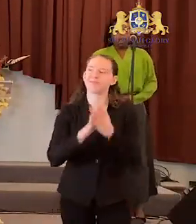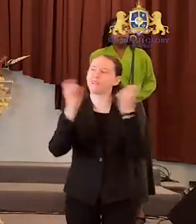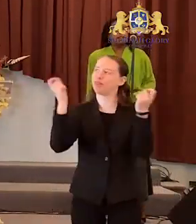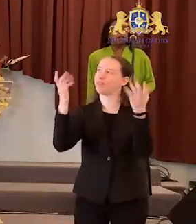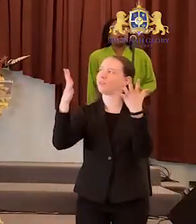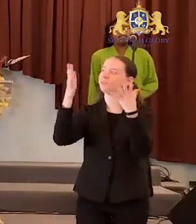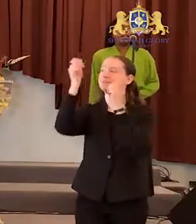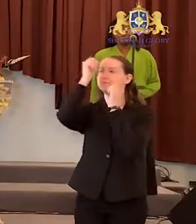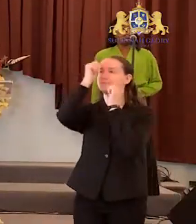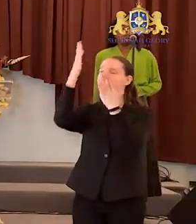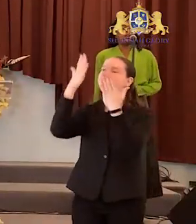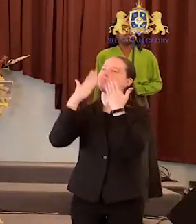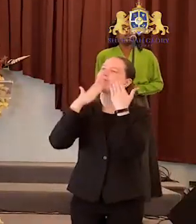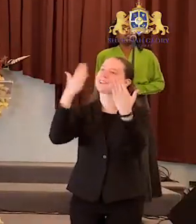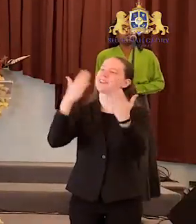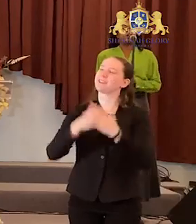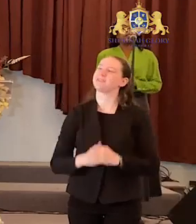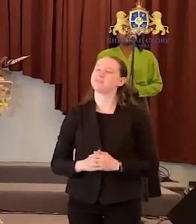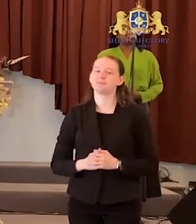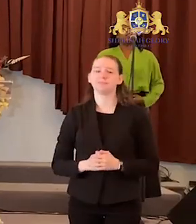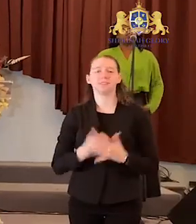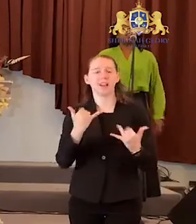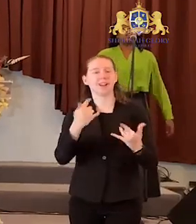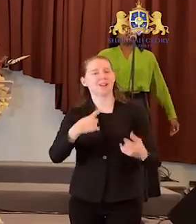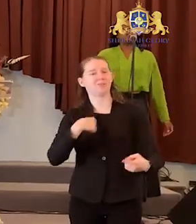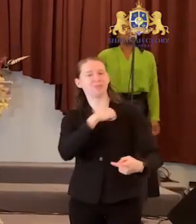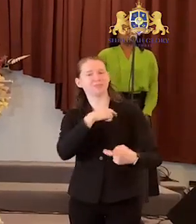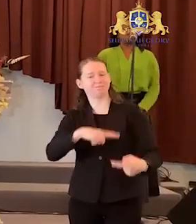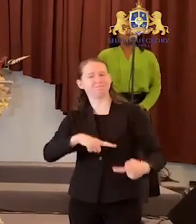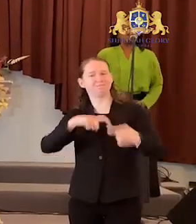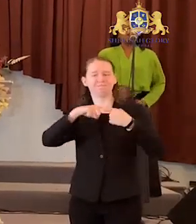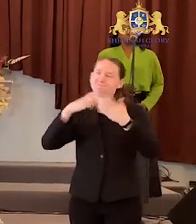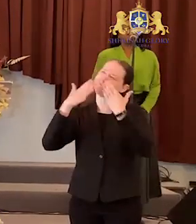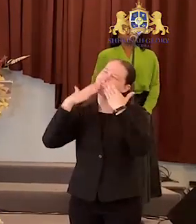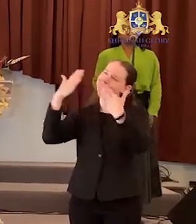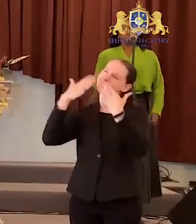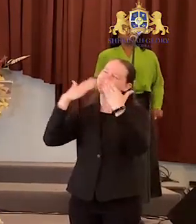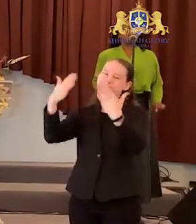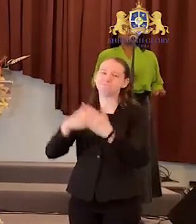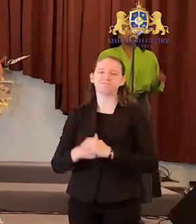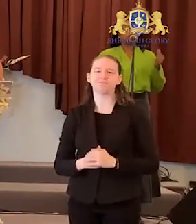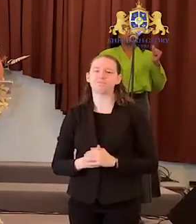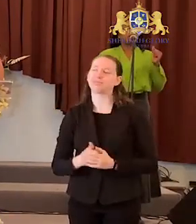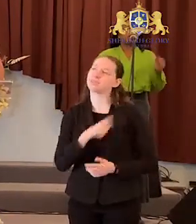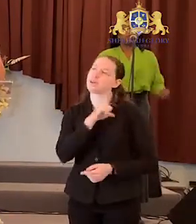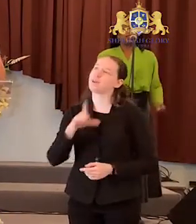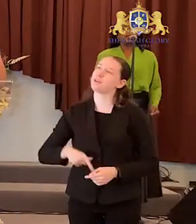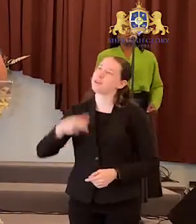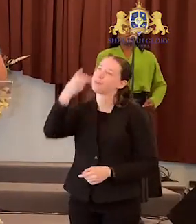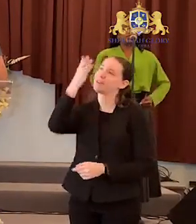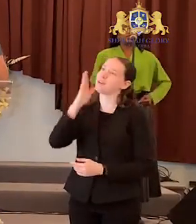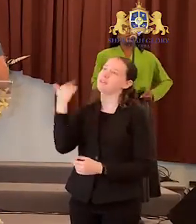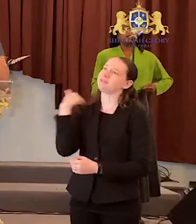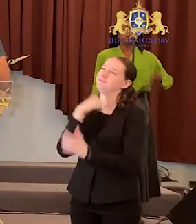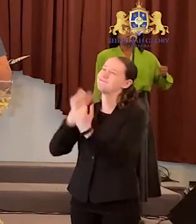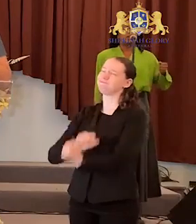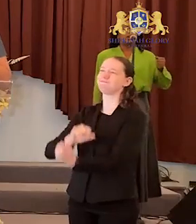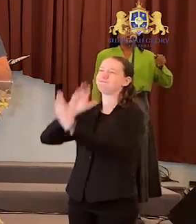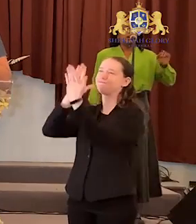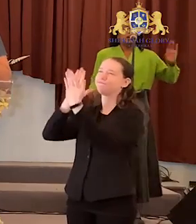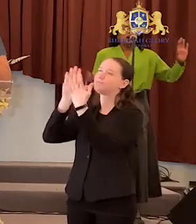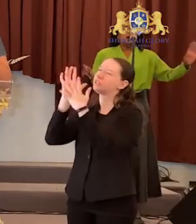Hallelujah. Hallelujah. Let's just give God thanks on today, oh God. Lord God, we come before you right now in the name